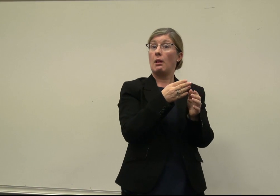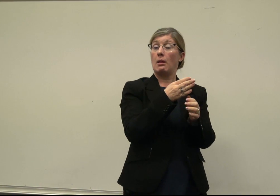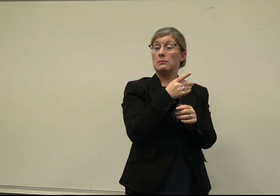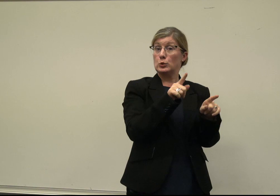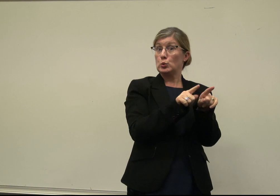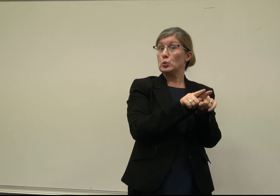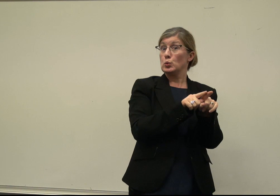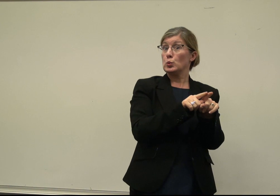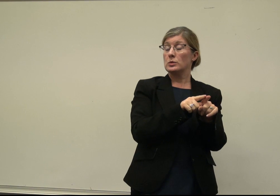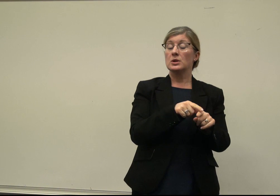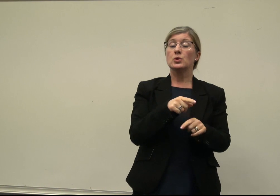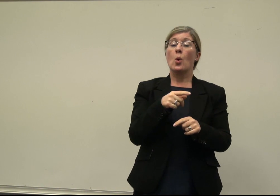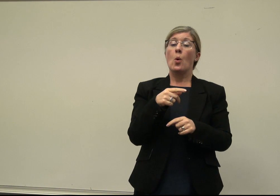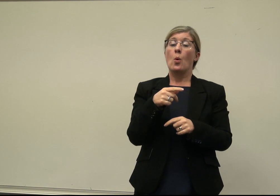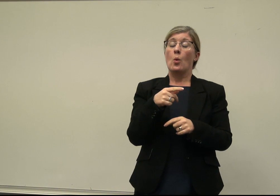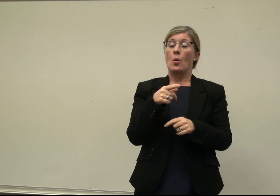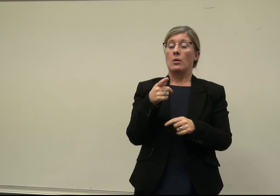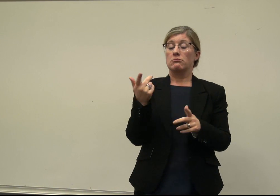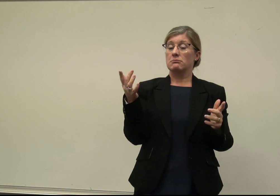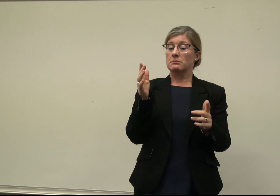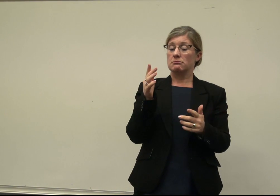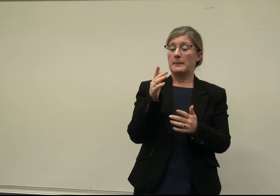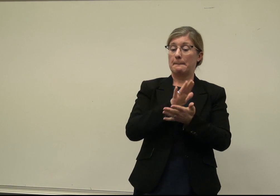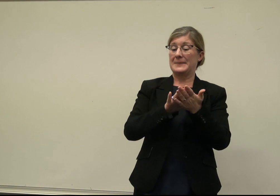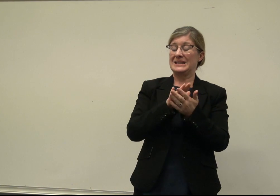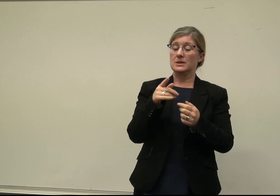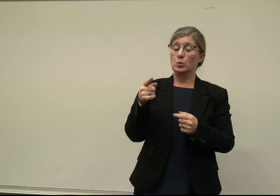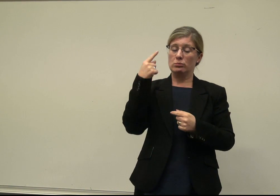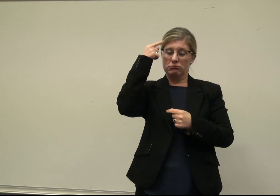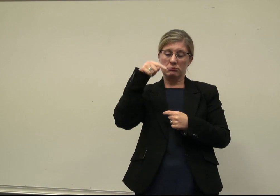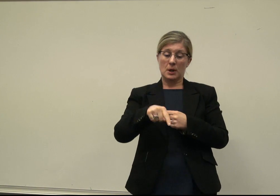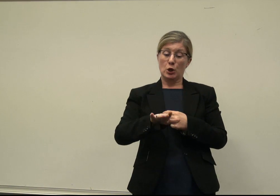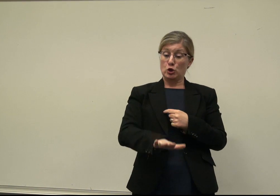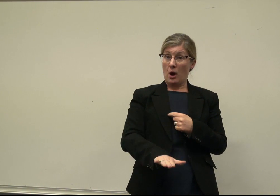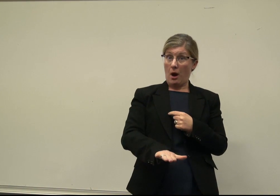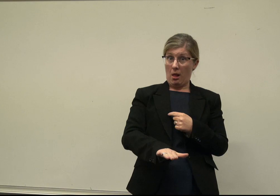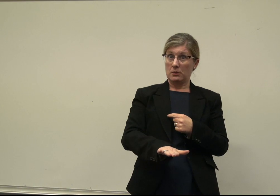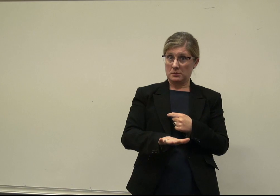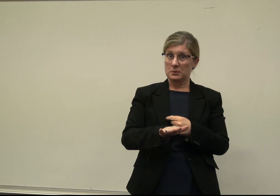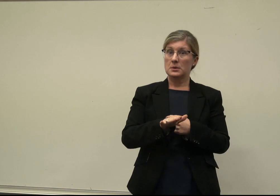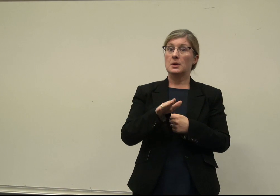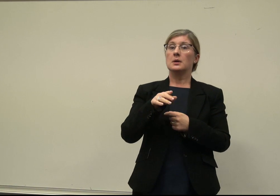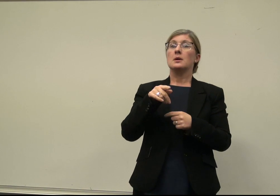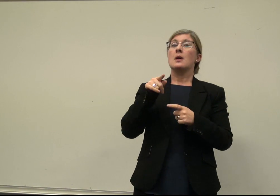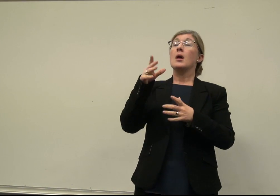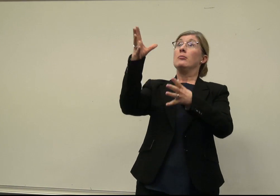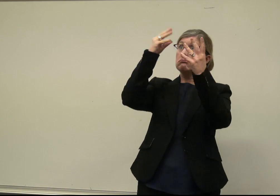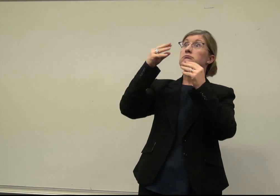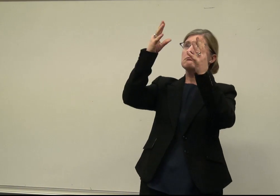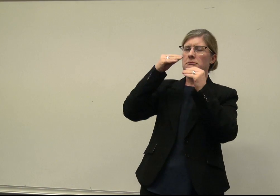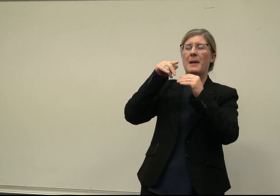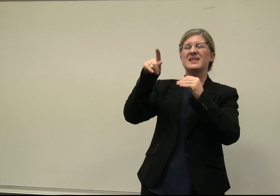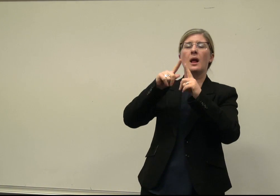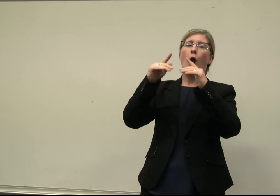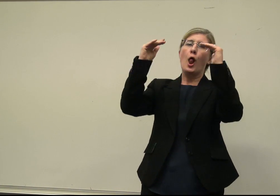a child who is exposed predominantly to low-level, non-native input, how much can